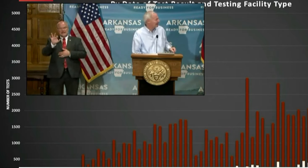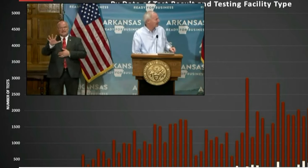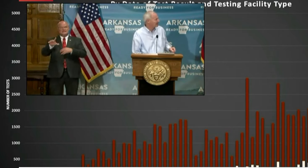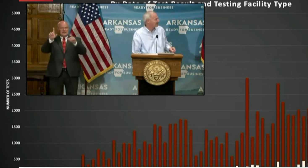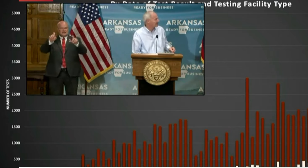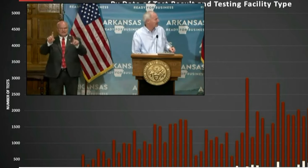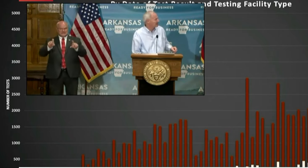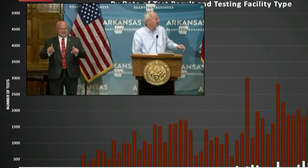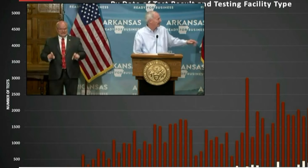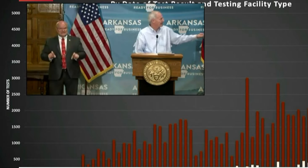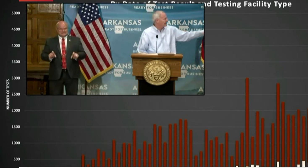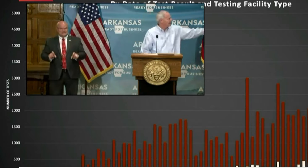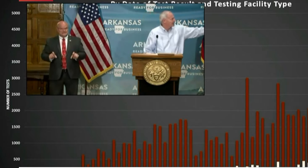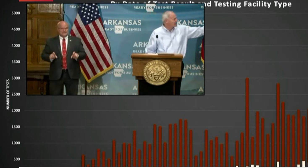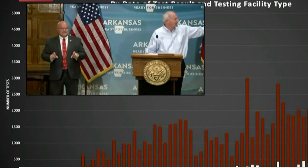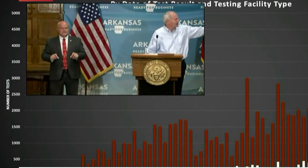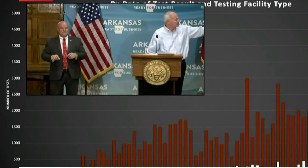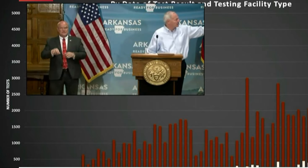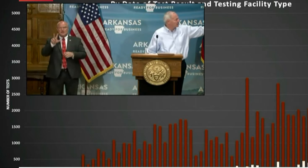3,195 tests.